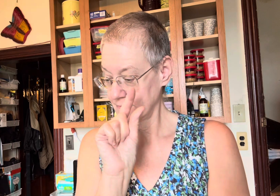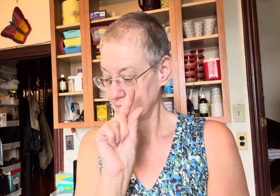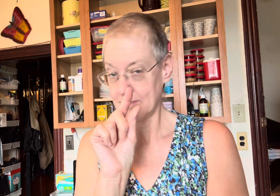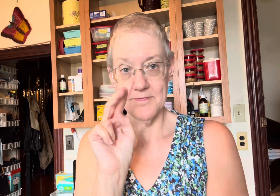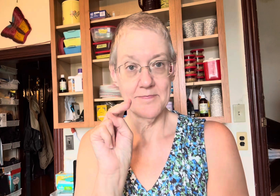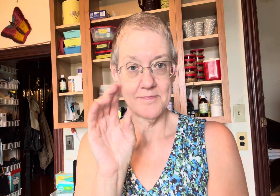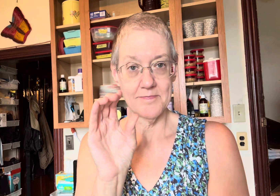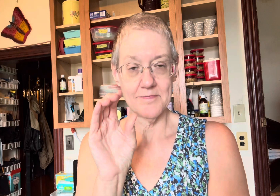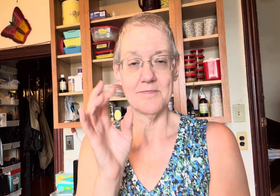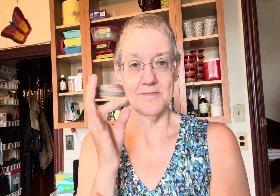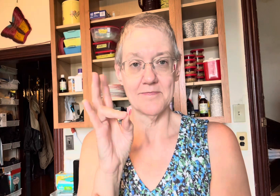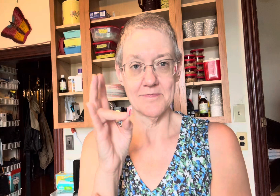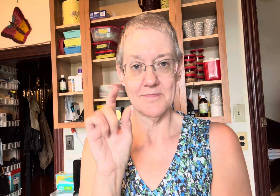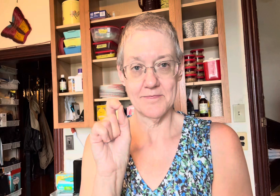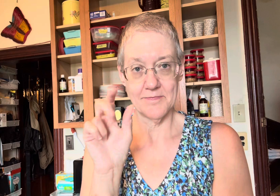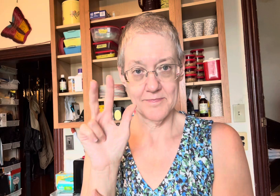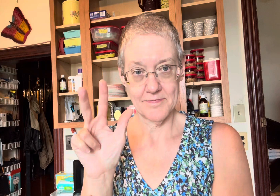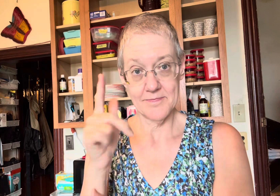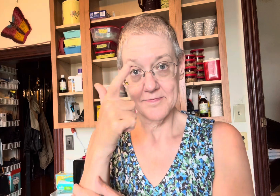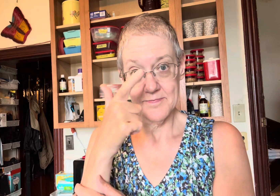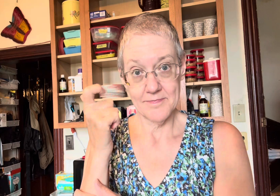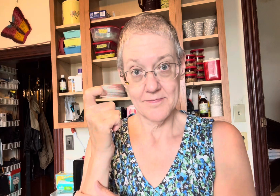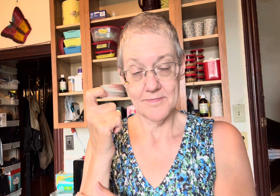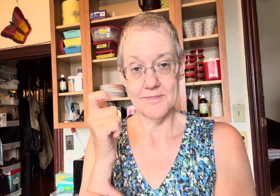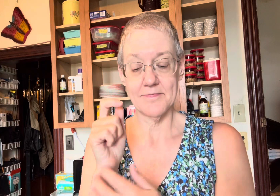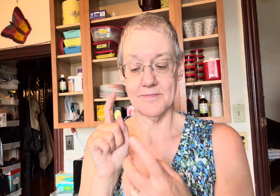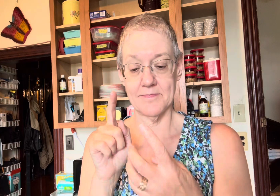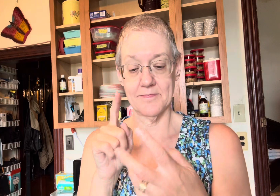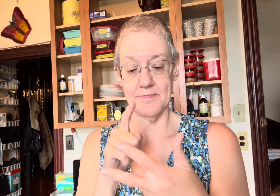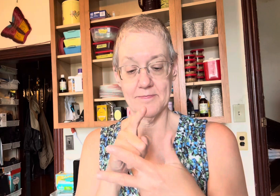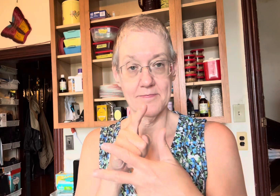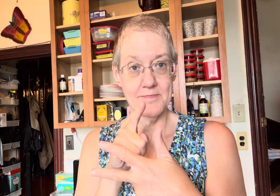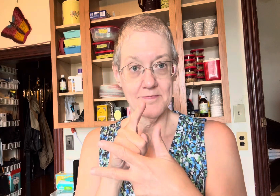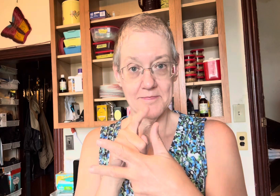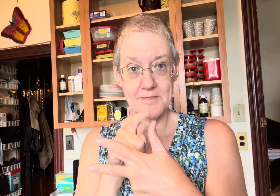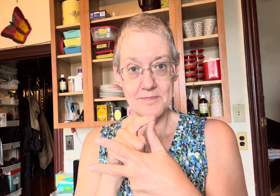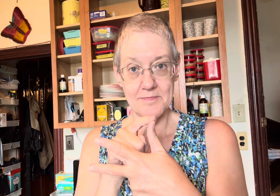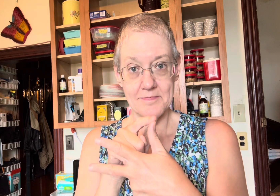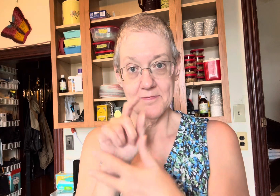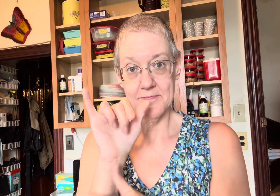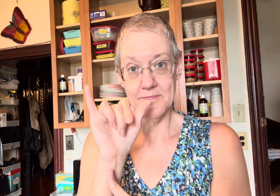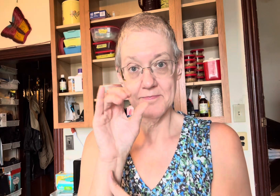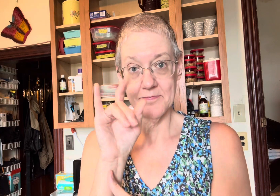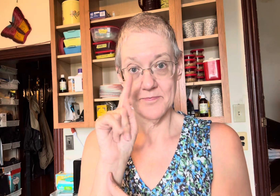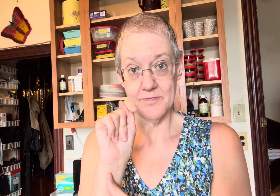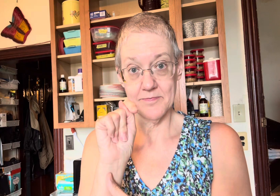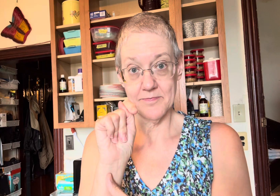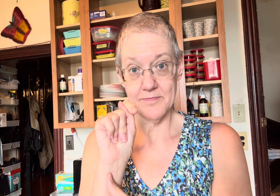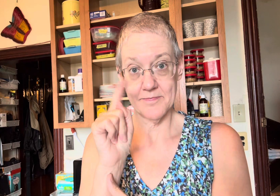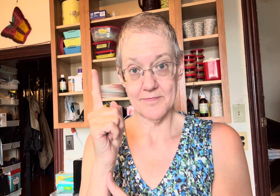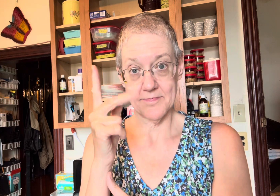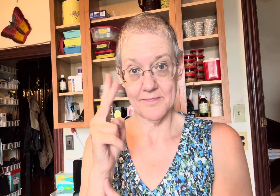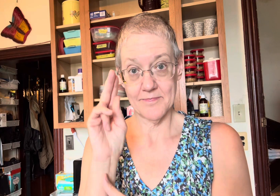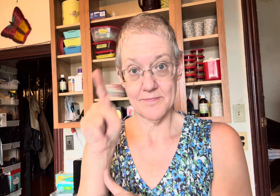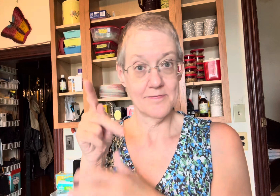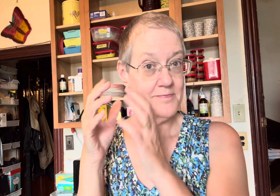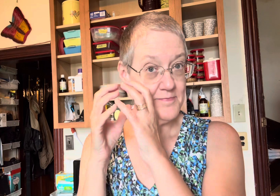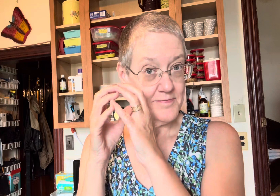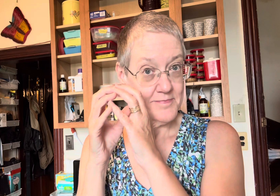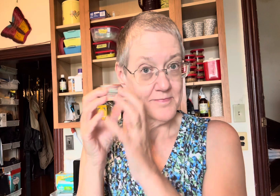17.3 grams of net carbs. 17.3, because I'm having my yogurt, my half a cup